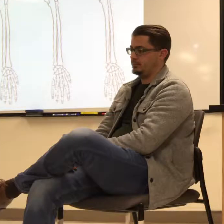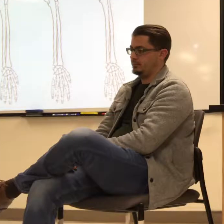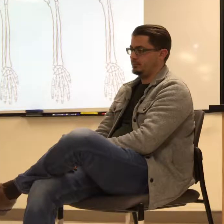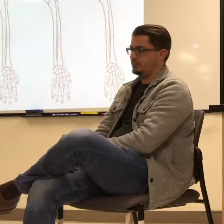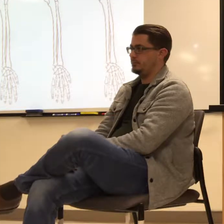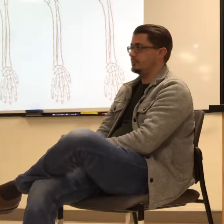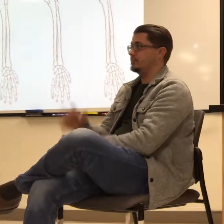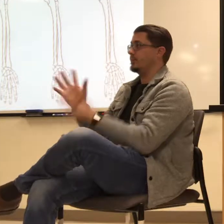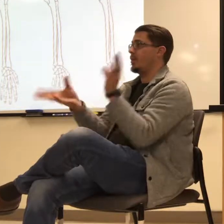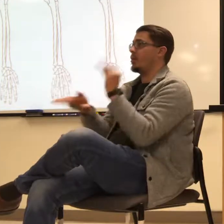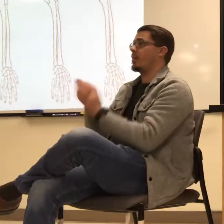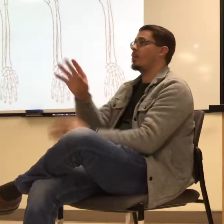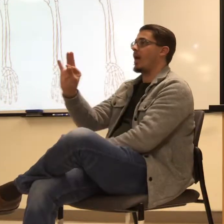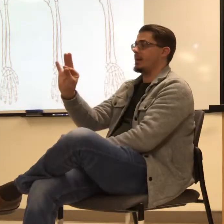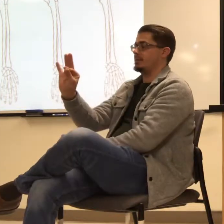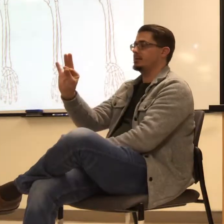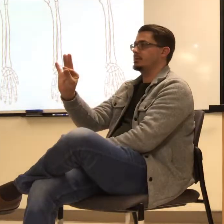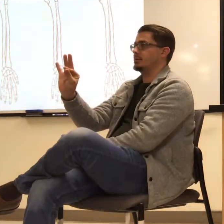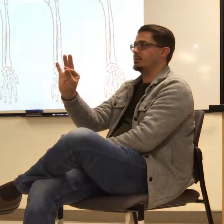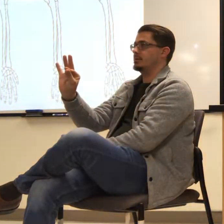So there's 9, and they're,